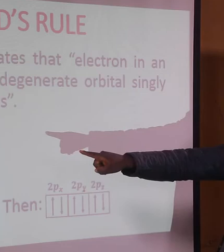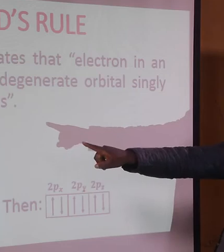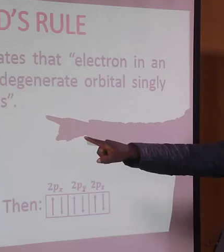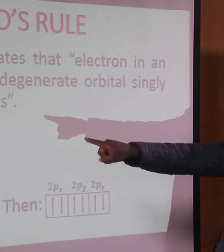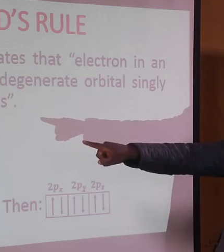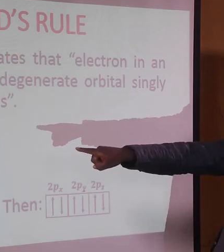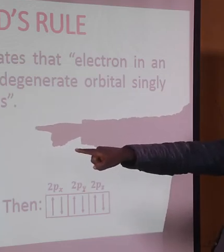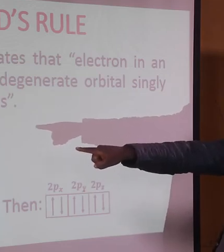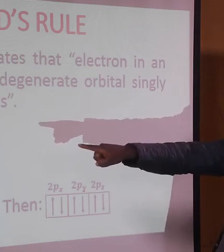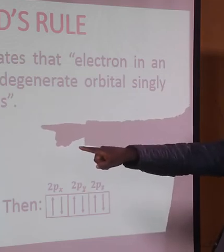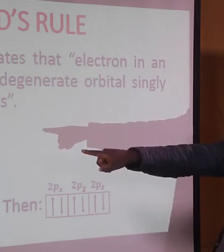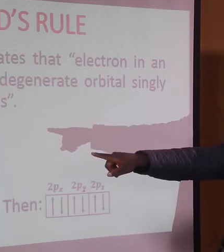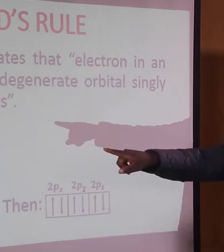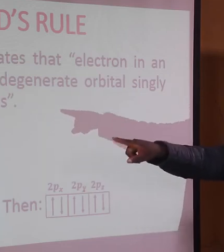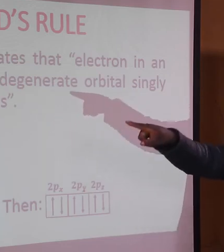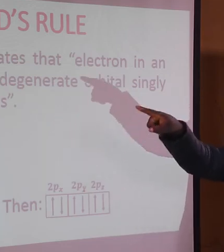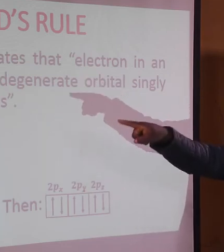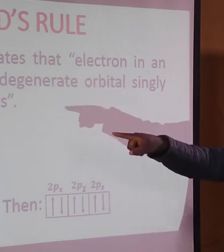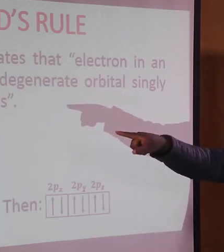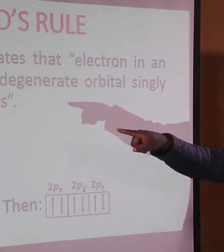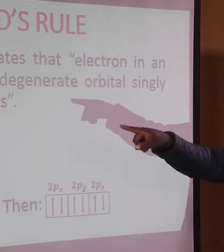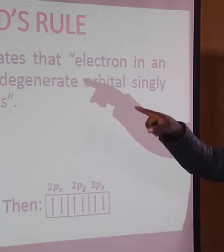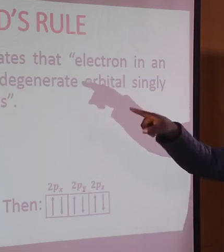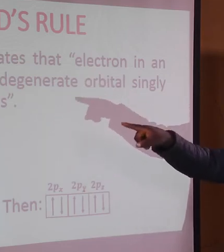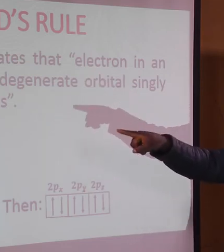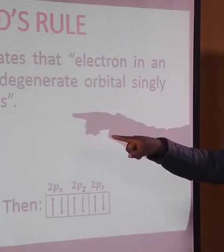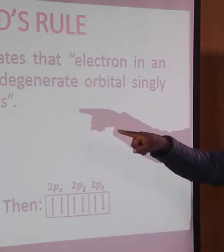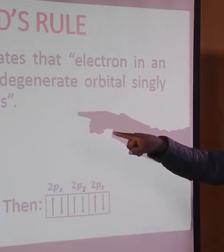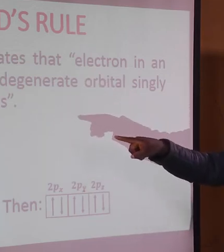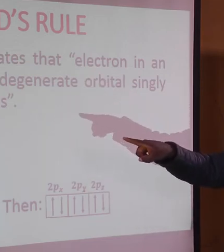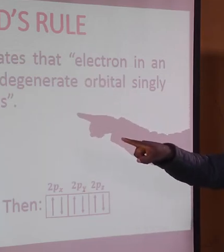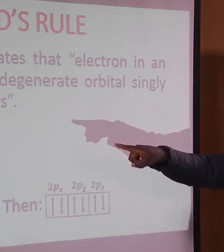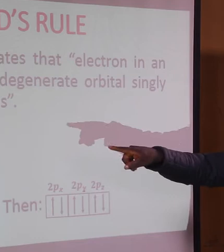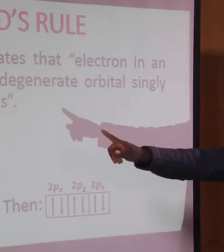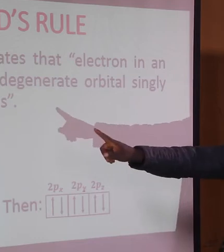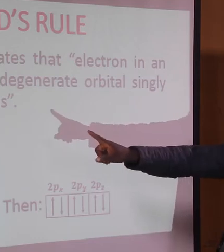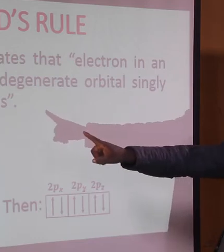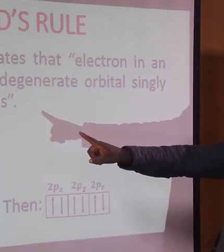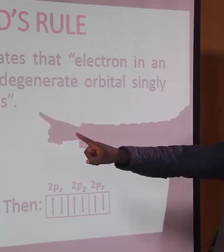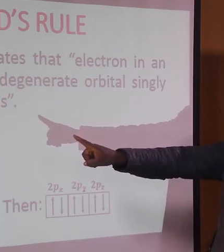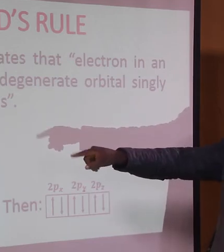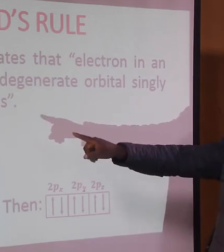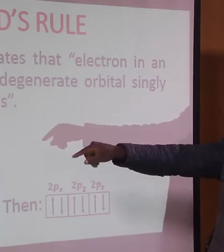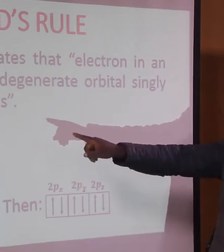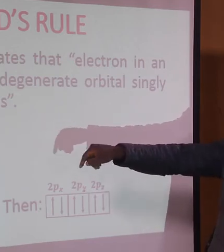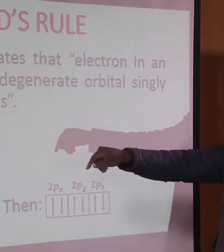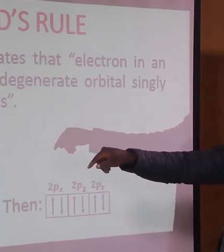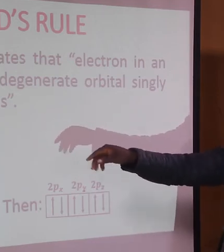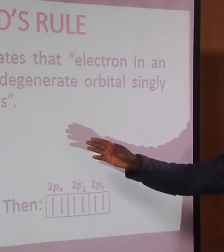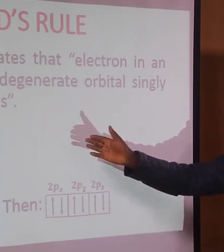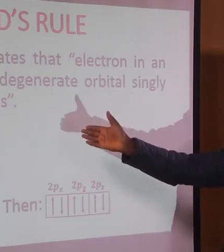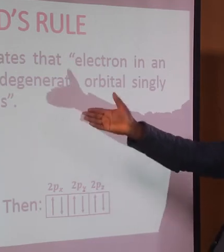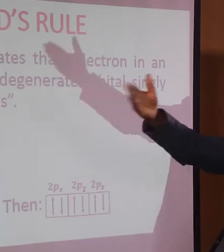orbital, the p orbital is having 3 rooms. We have the 2px, 2py, and the 2pz. They will first of all enter 1, 1,